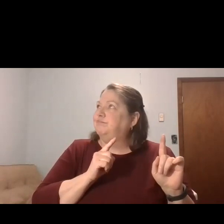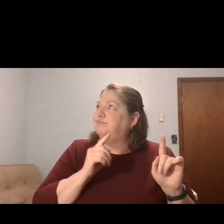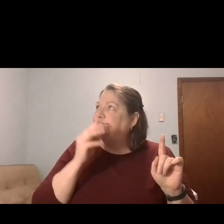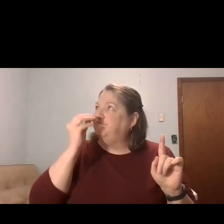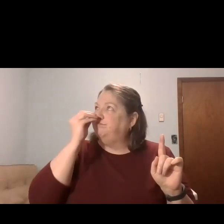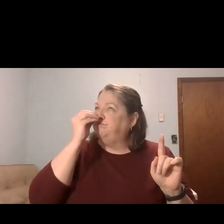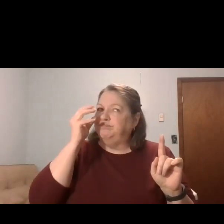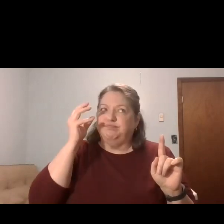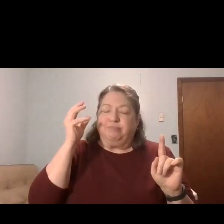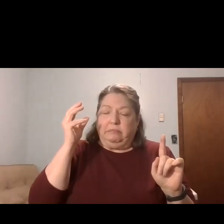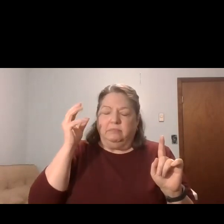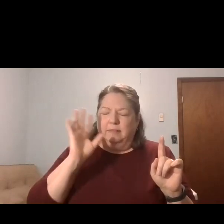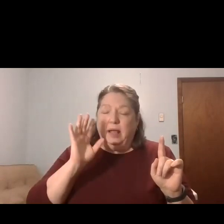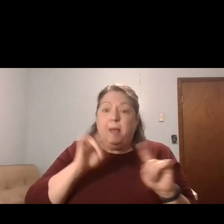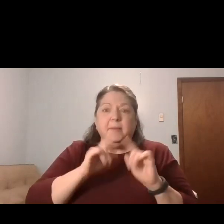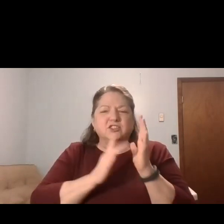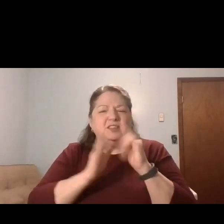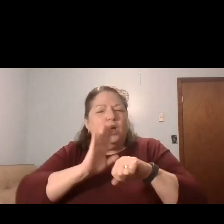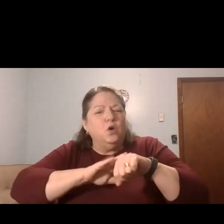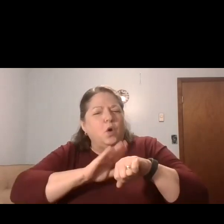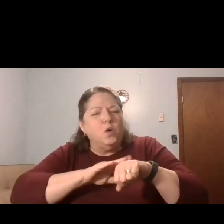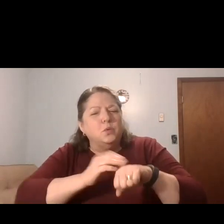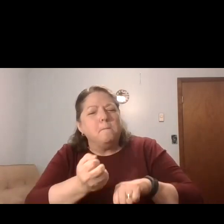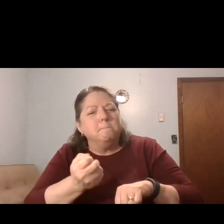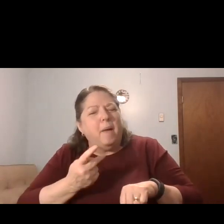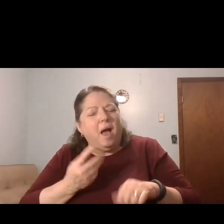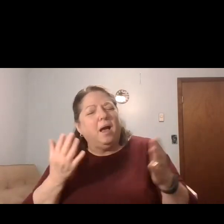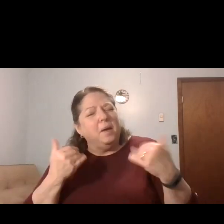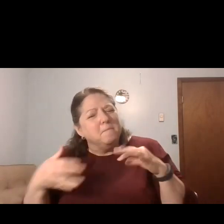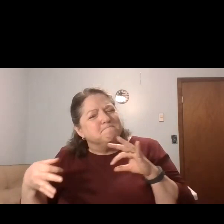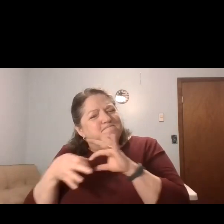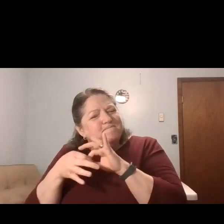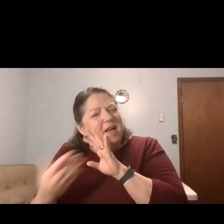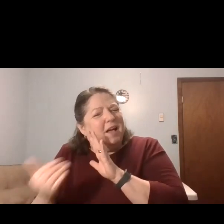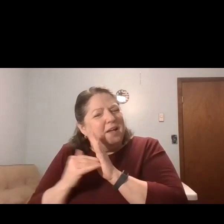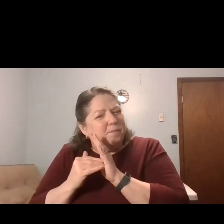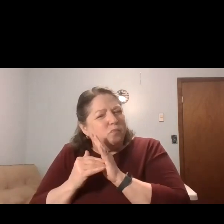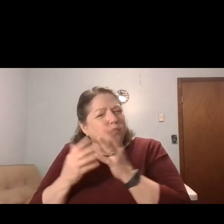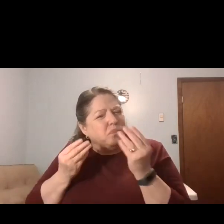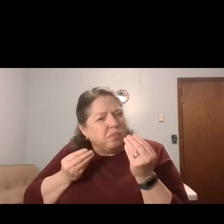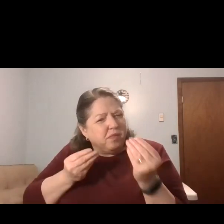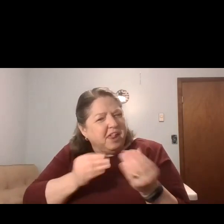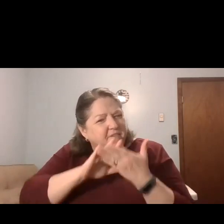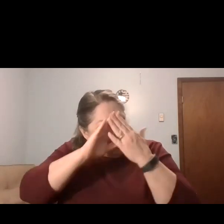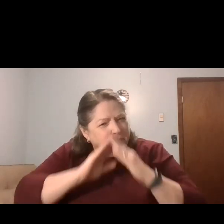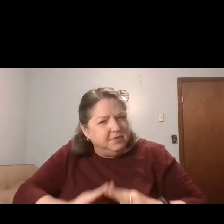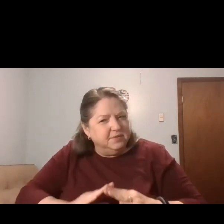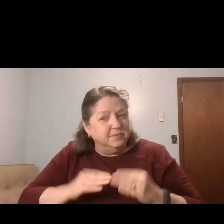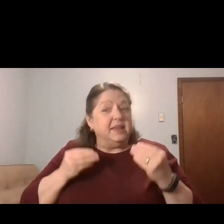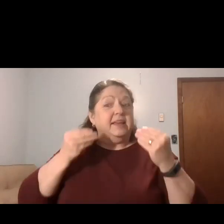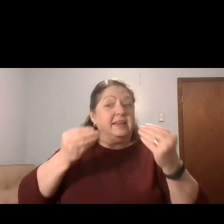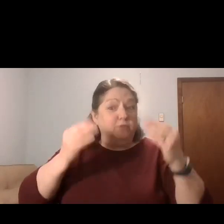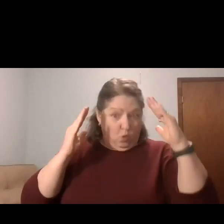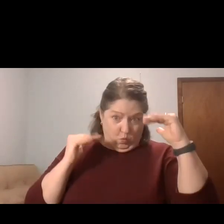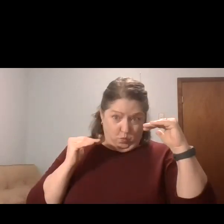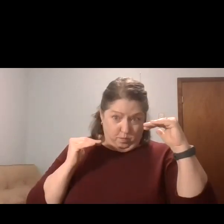pandemic period, is calling you back to reconnect with him. He wants to give you his peace and his hope. And so I want